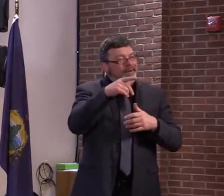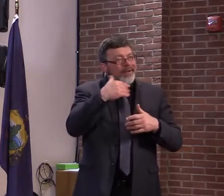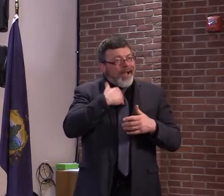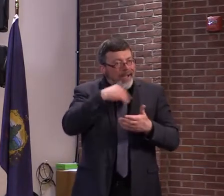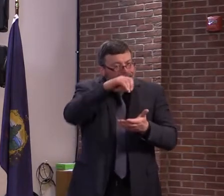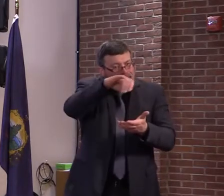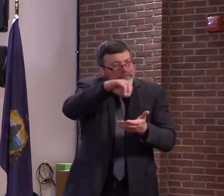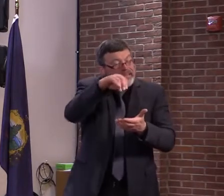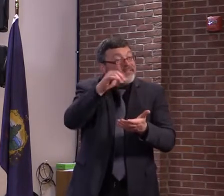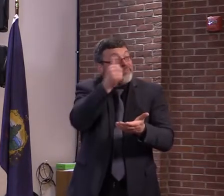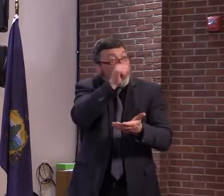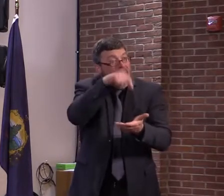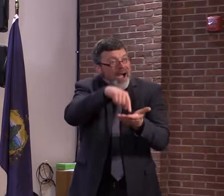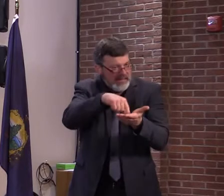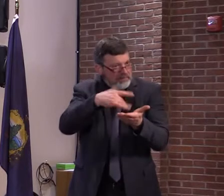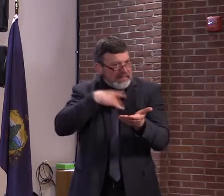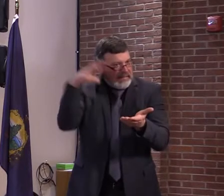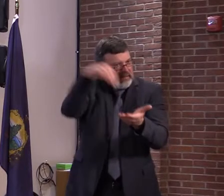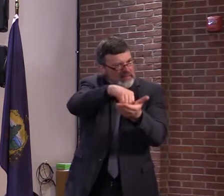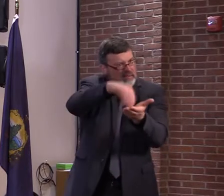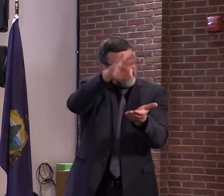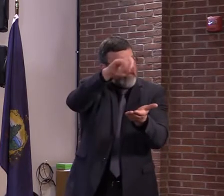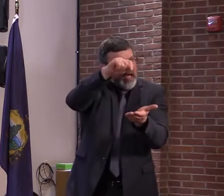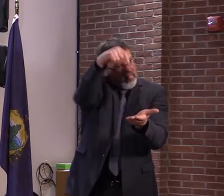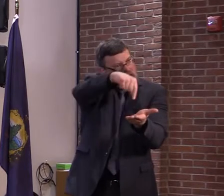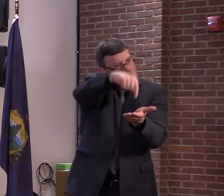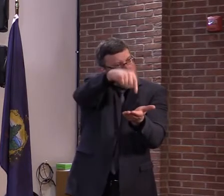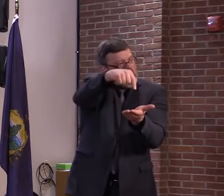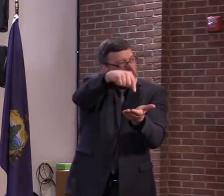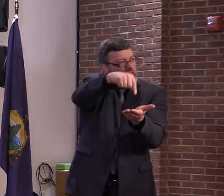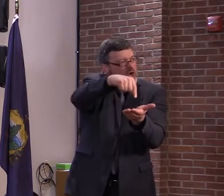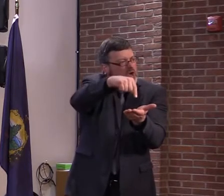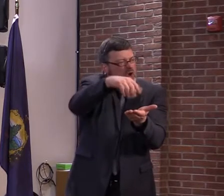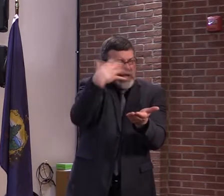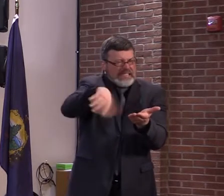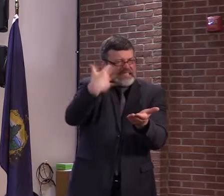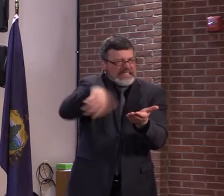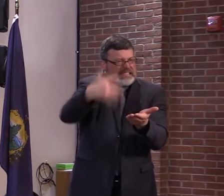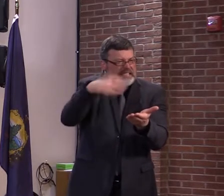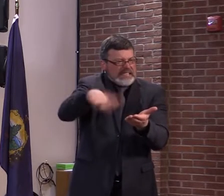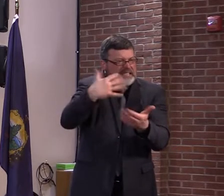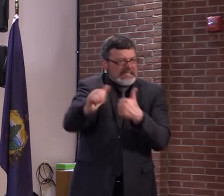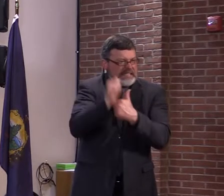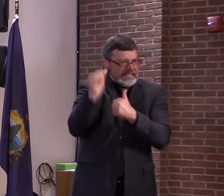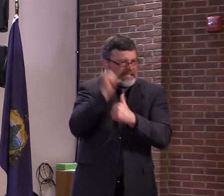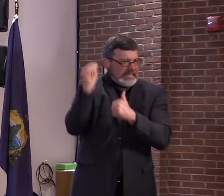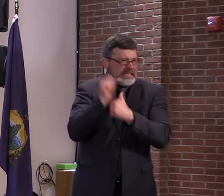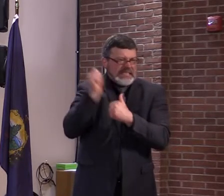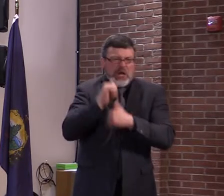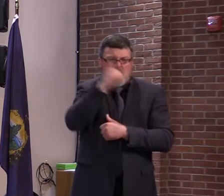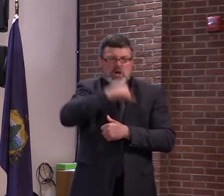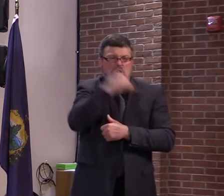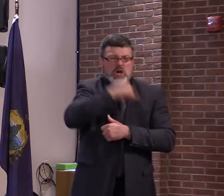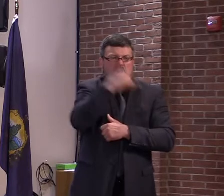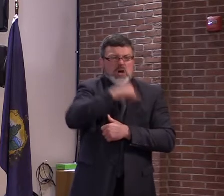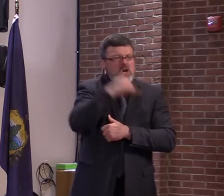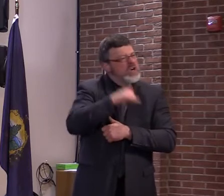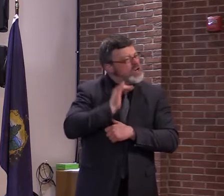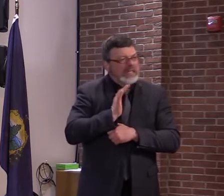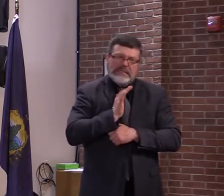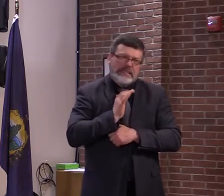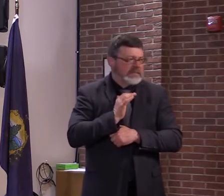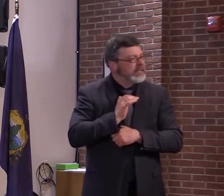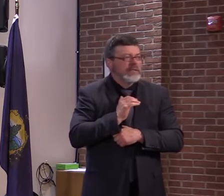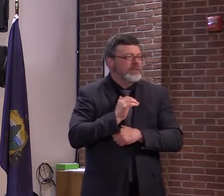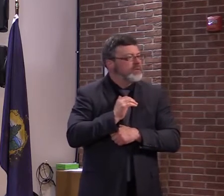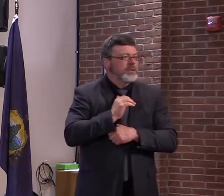Now, we're incredibly saddened to see this increase, especially because it comes on the heels of a significant decrease in